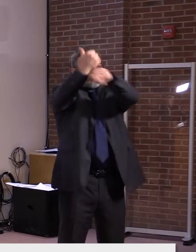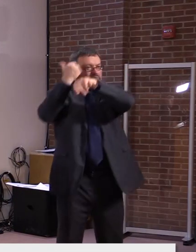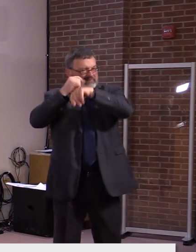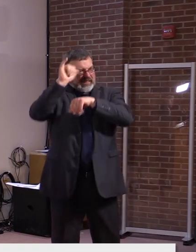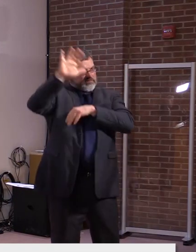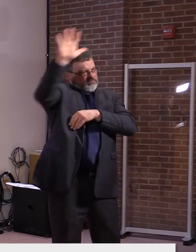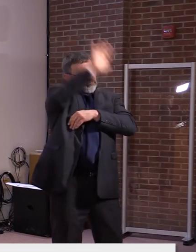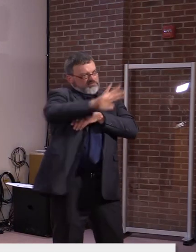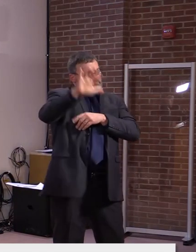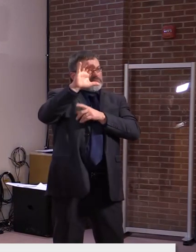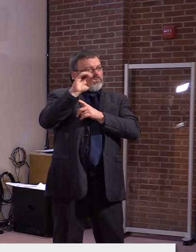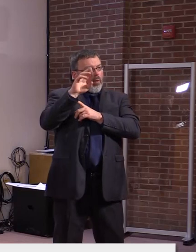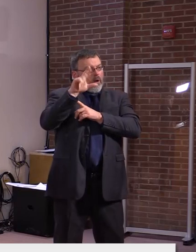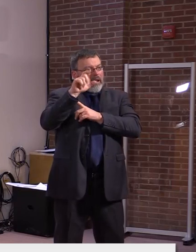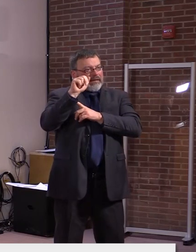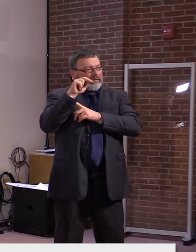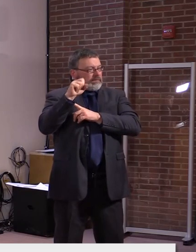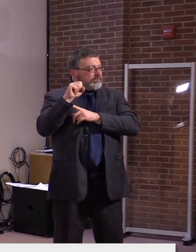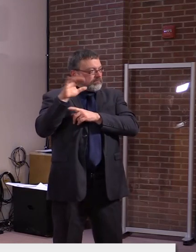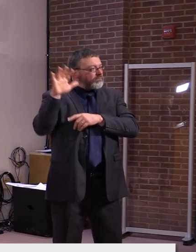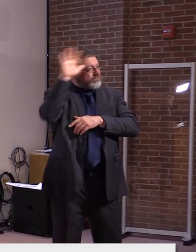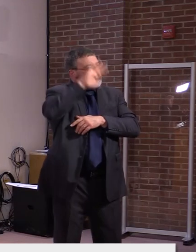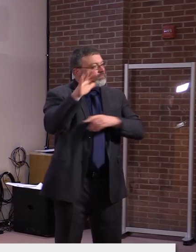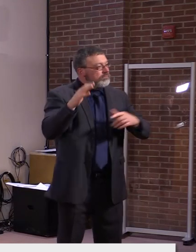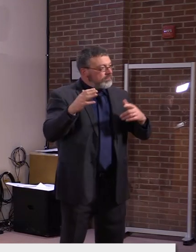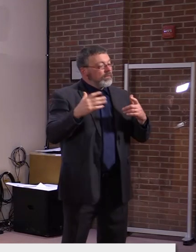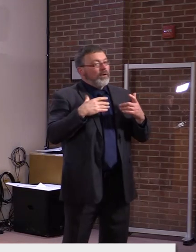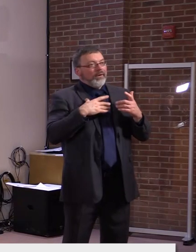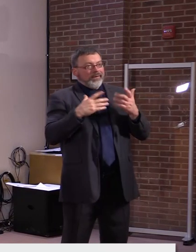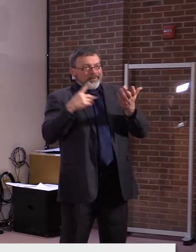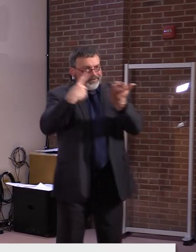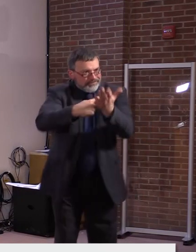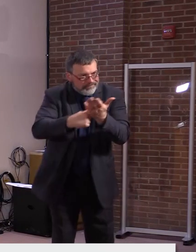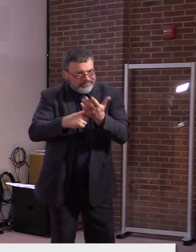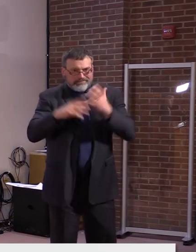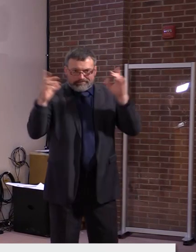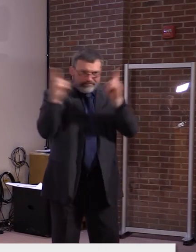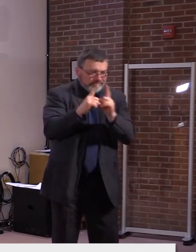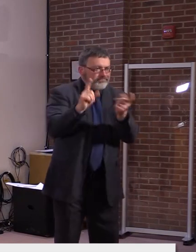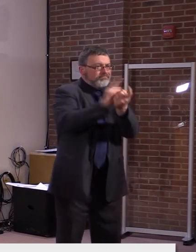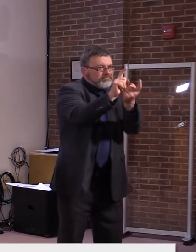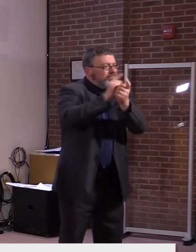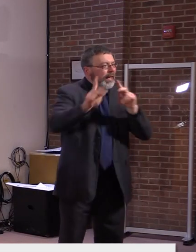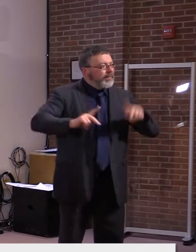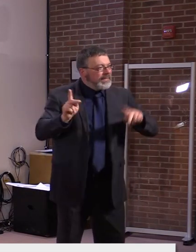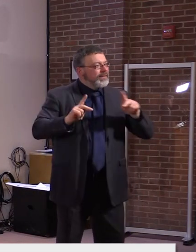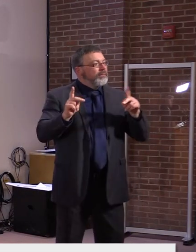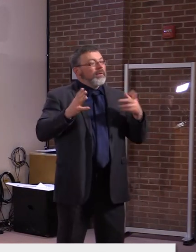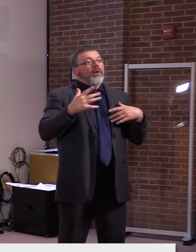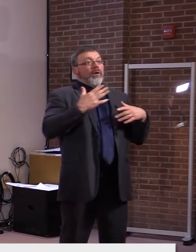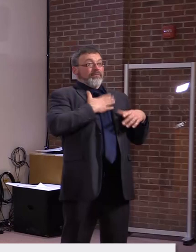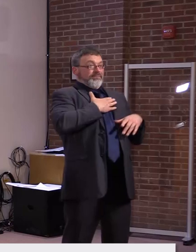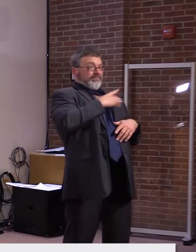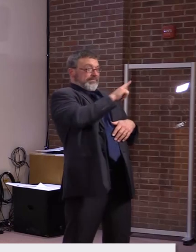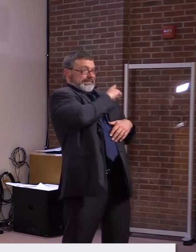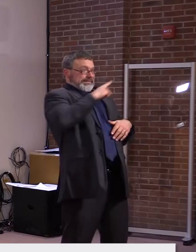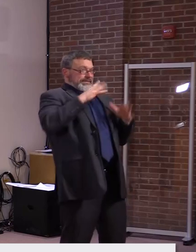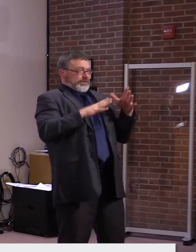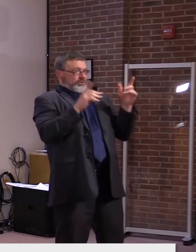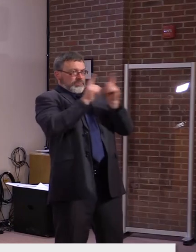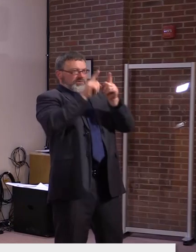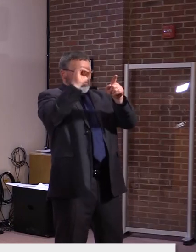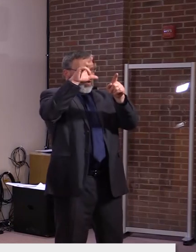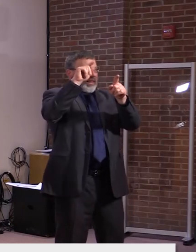the conversation, Dr. Levine and myself starting the conversation with legislators, but that's not where it stops. I think there's going to be